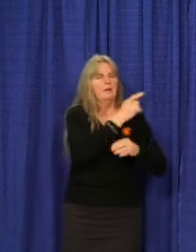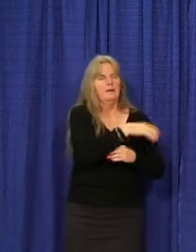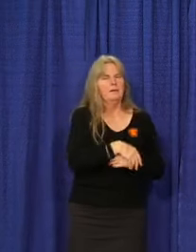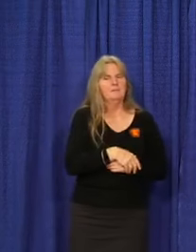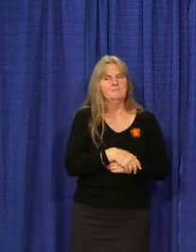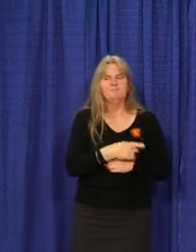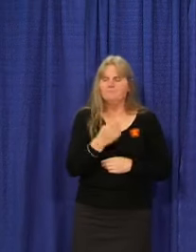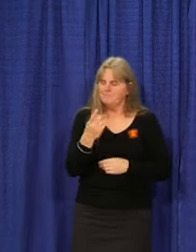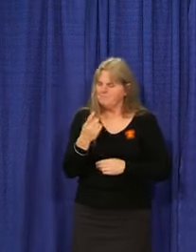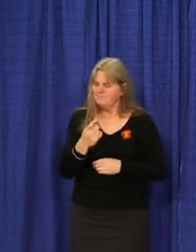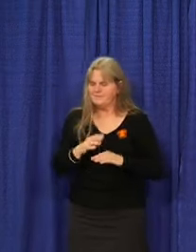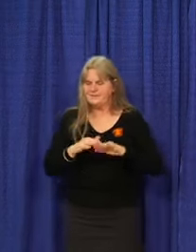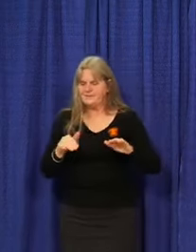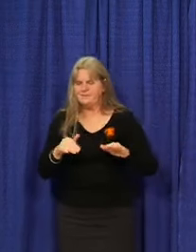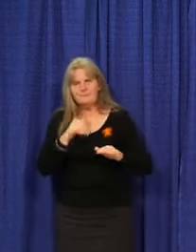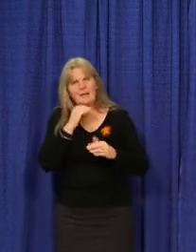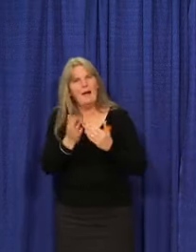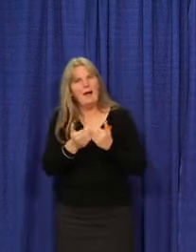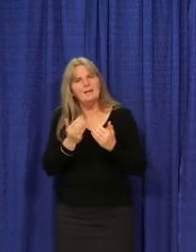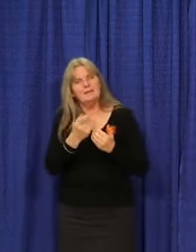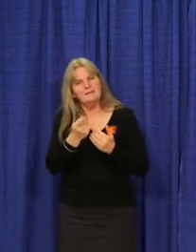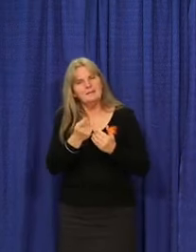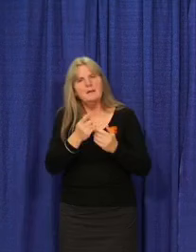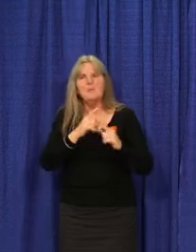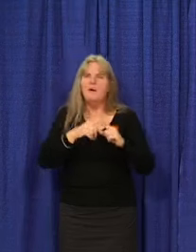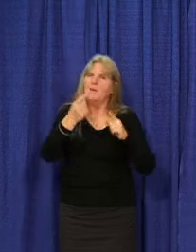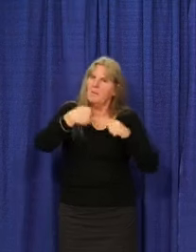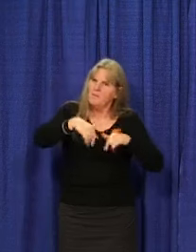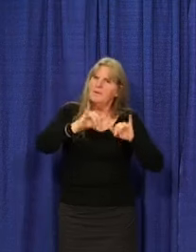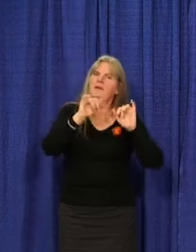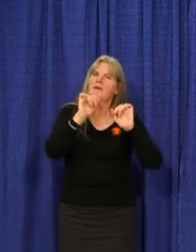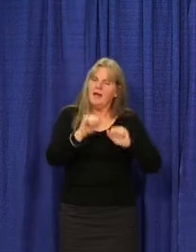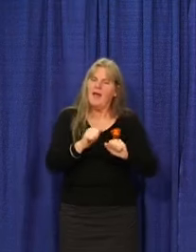COVID, but with some careful guidance, we can make Halloween still happen in Yukon.